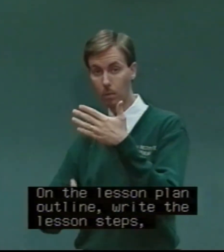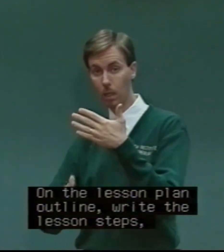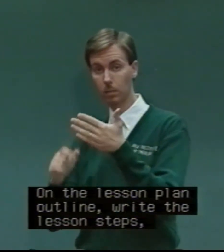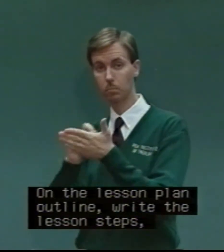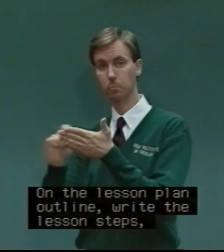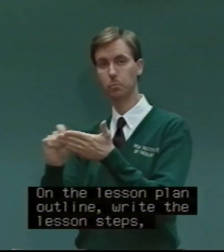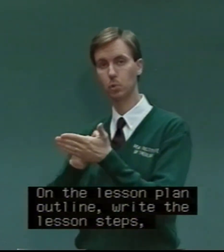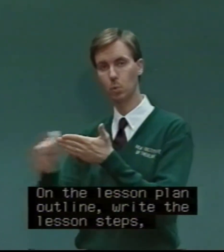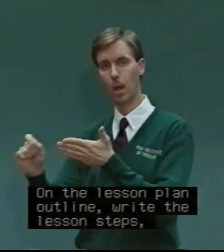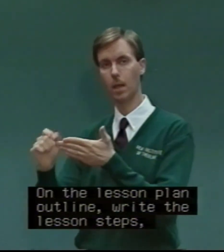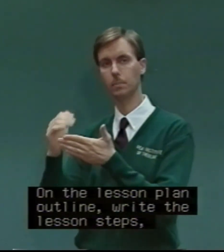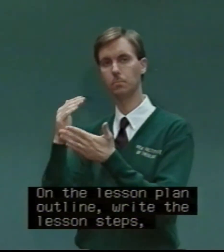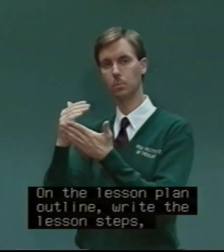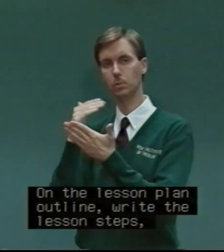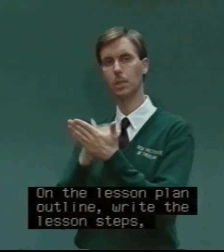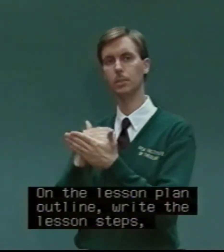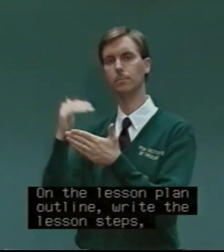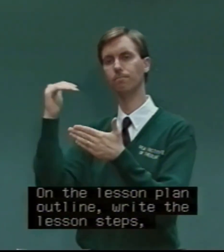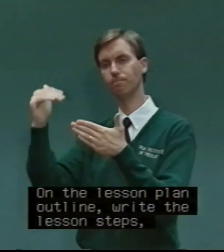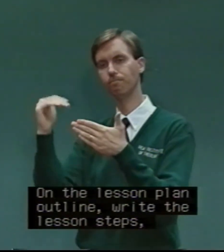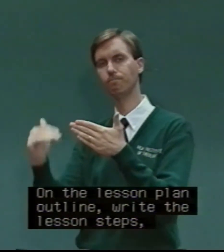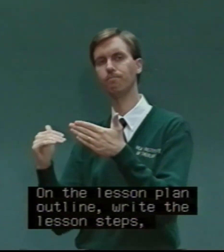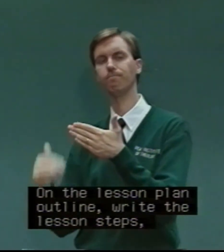On the lesson plan outline, write the lesson steps,